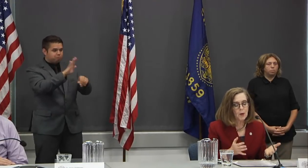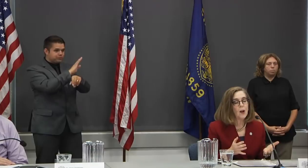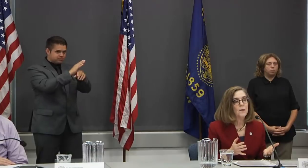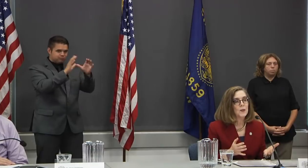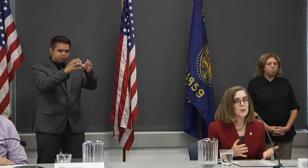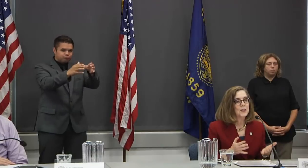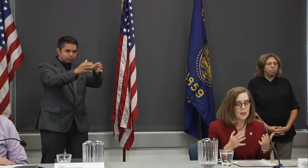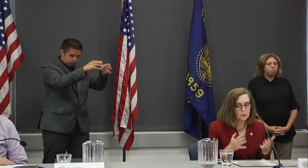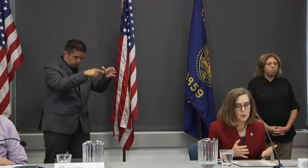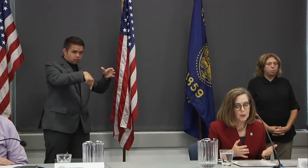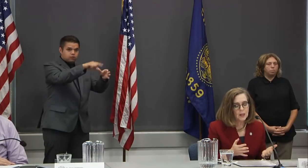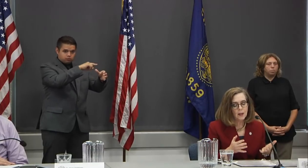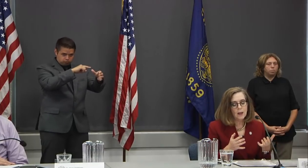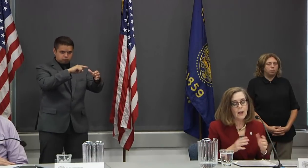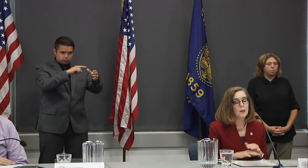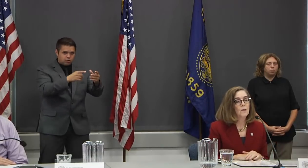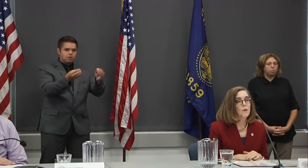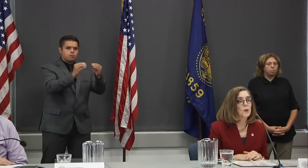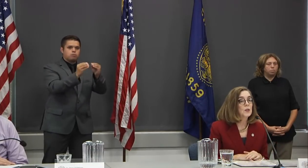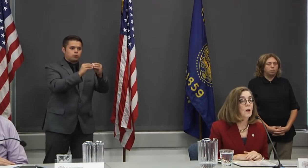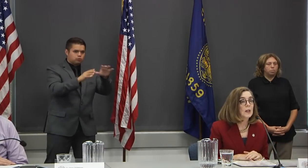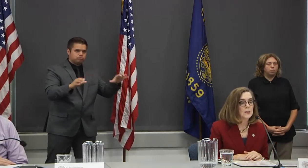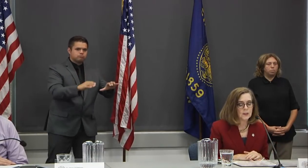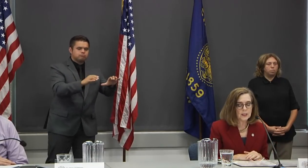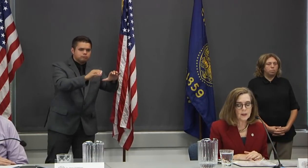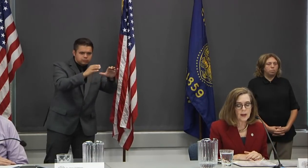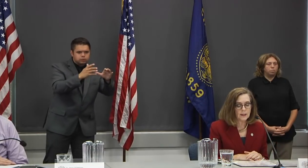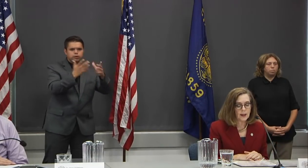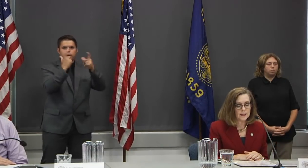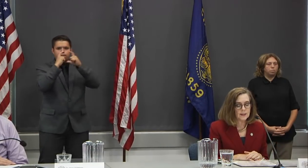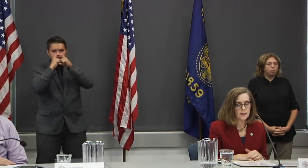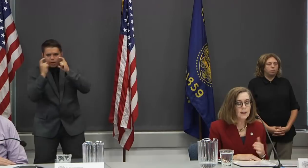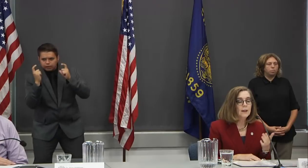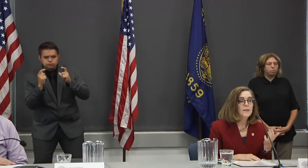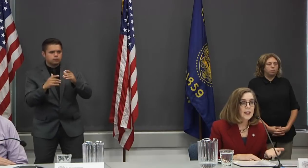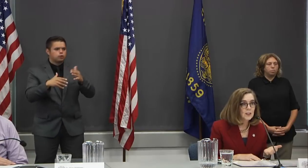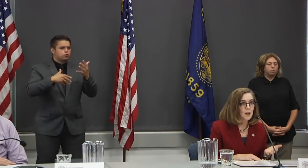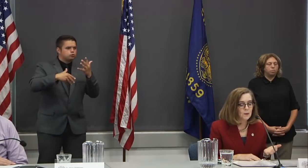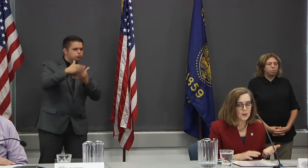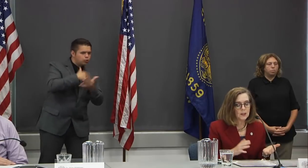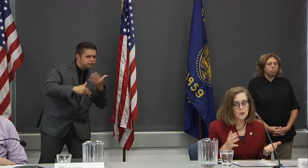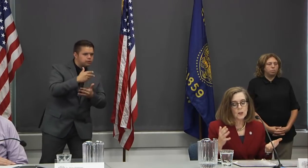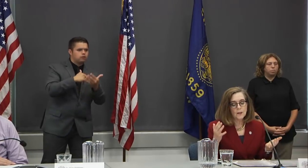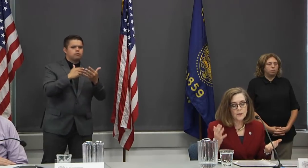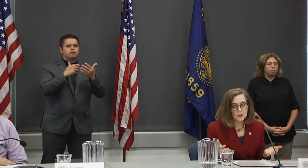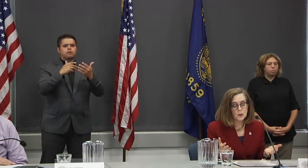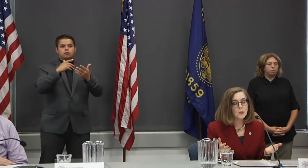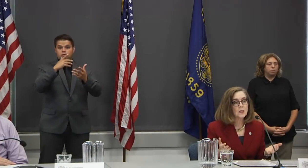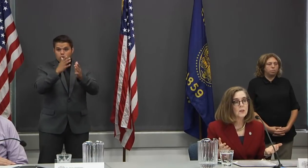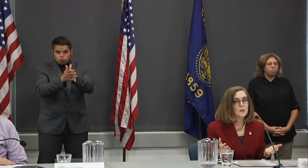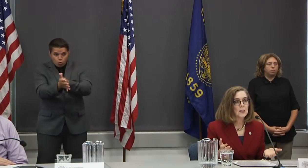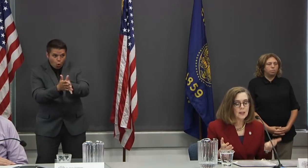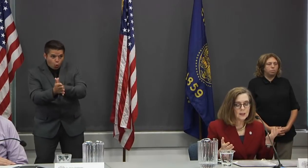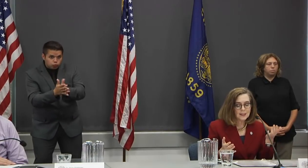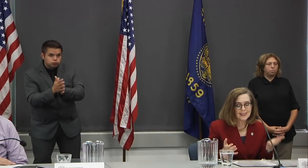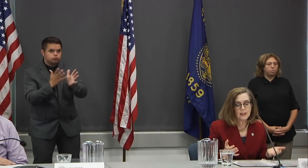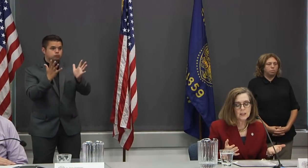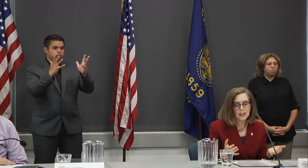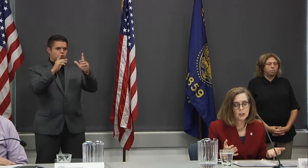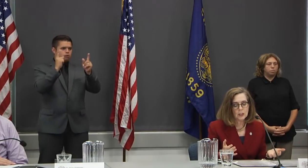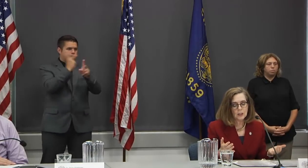step up their efforts to implement and enforce our existing guidelines: face coverings, physical